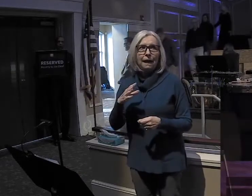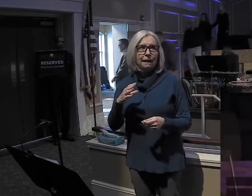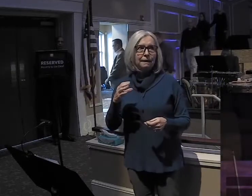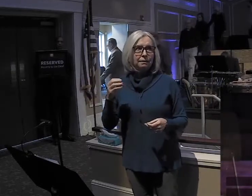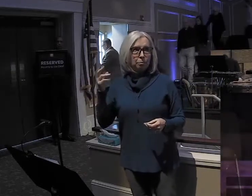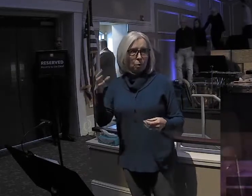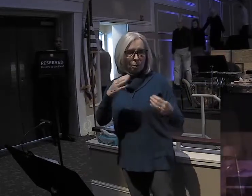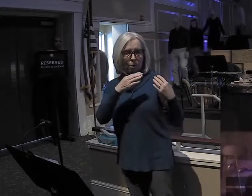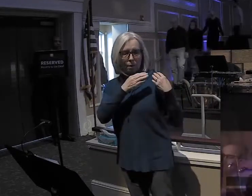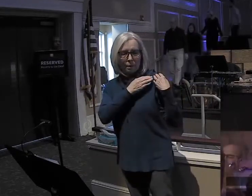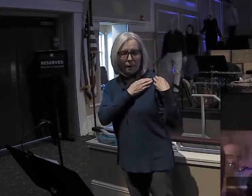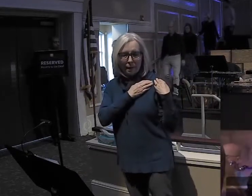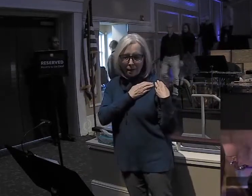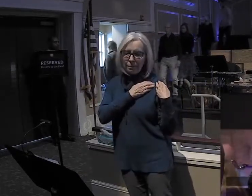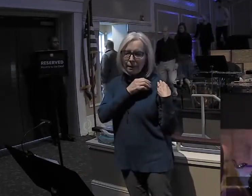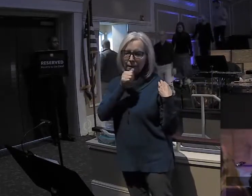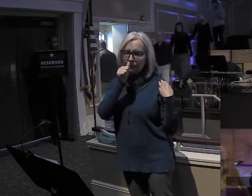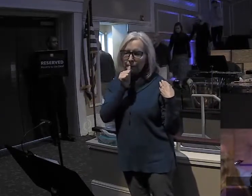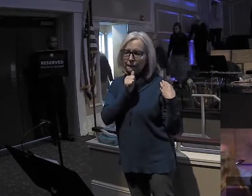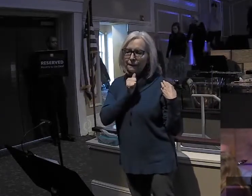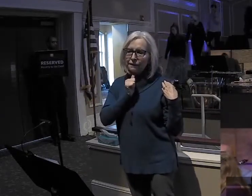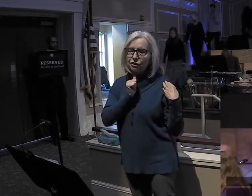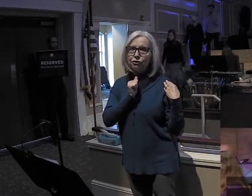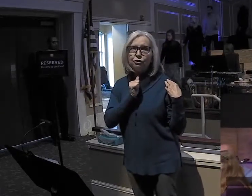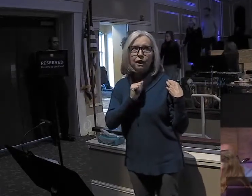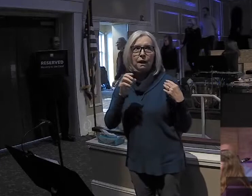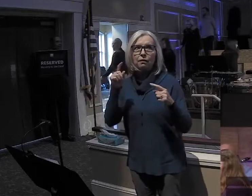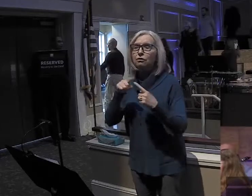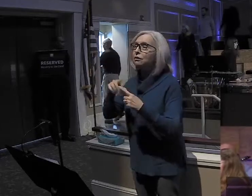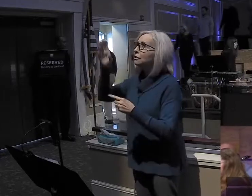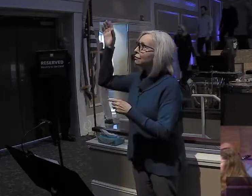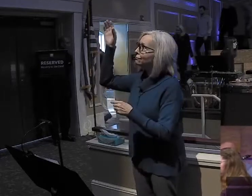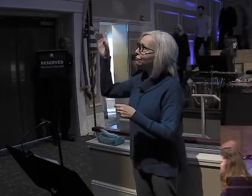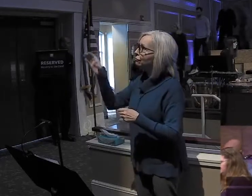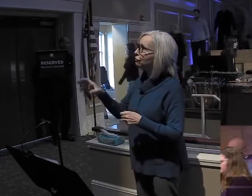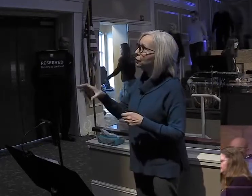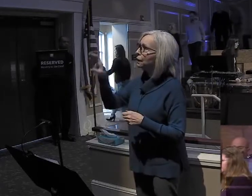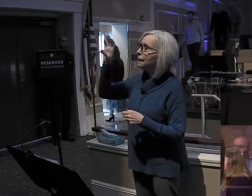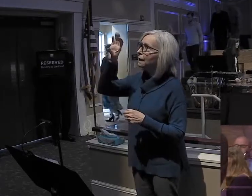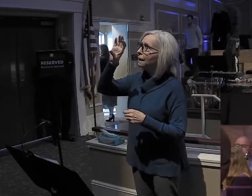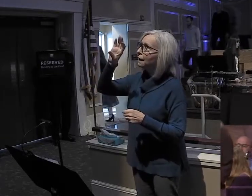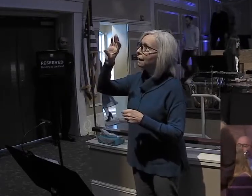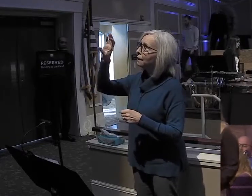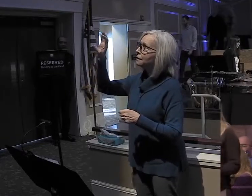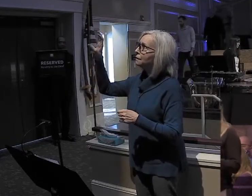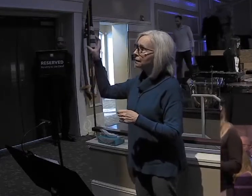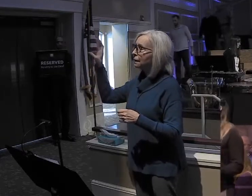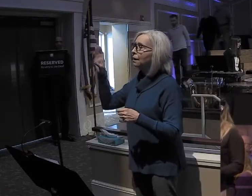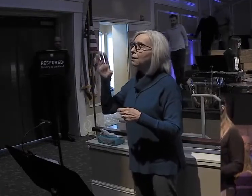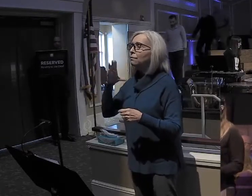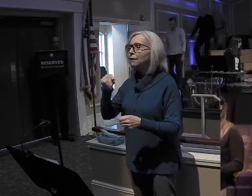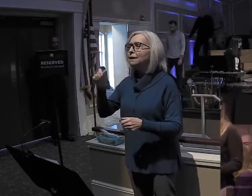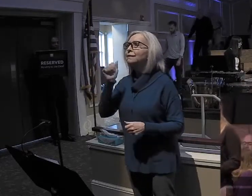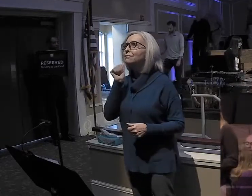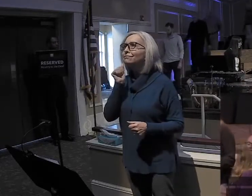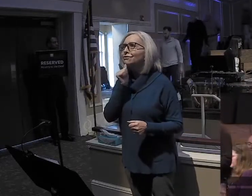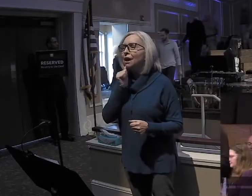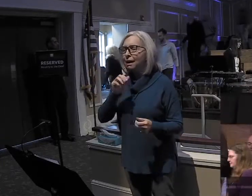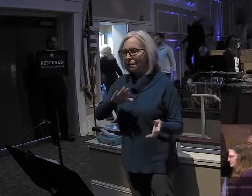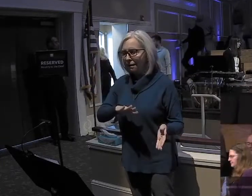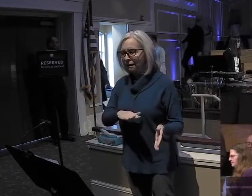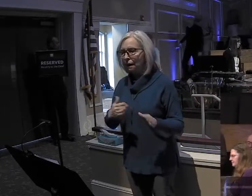own. He bore the burden to Calvary and suffered